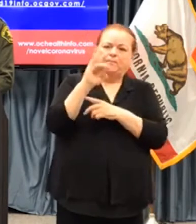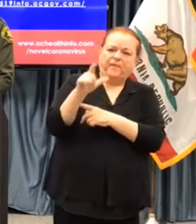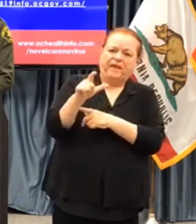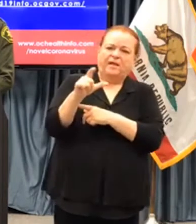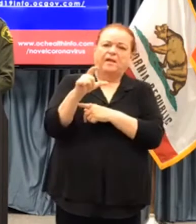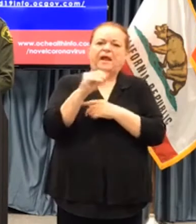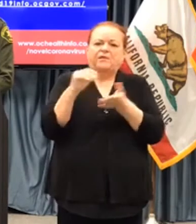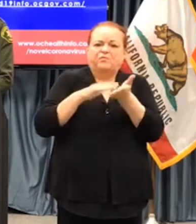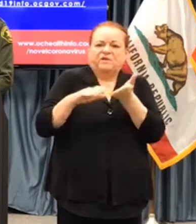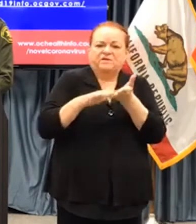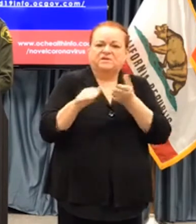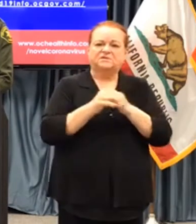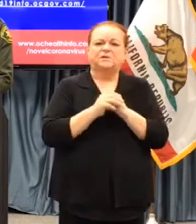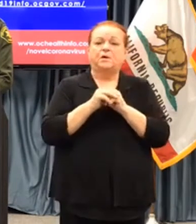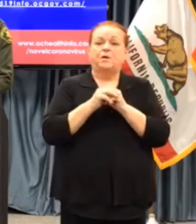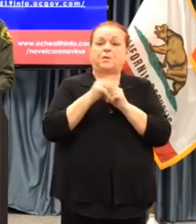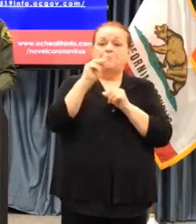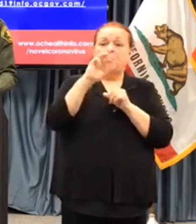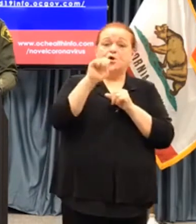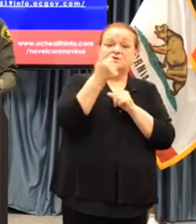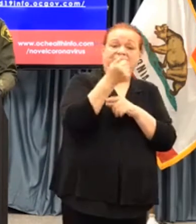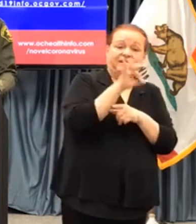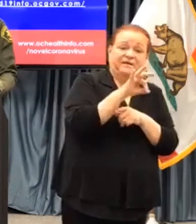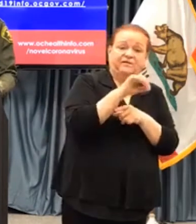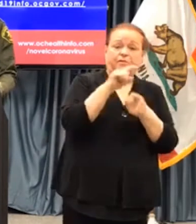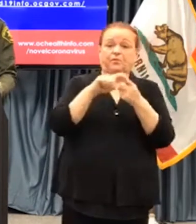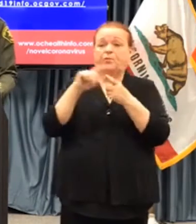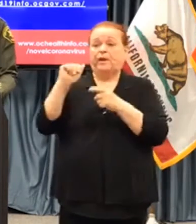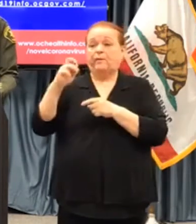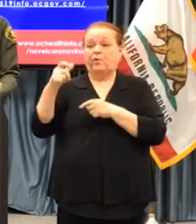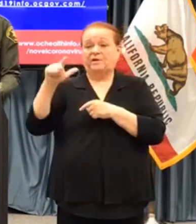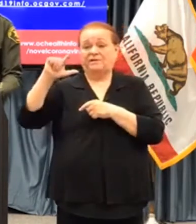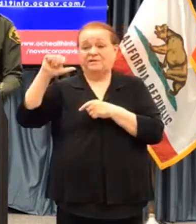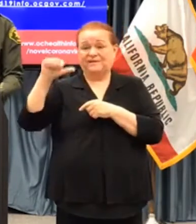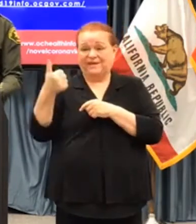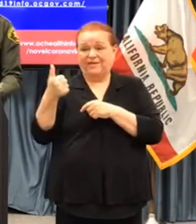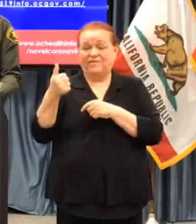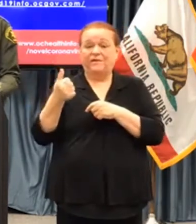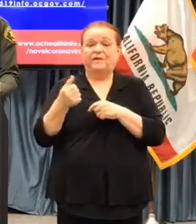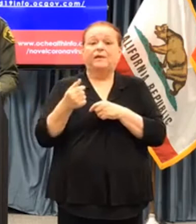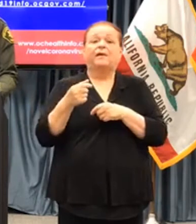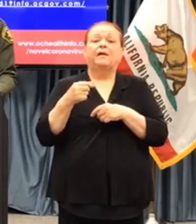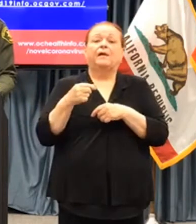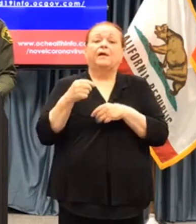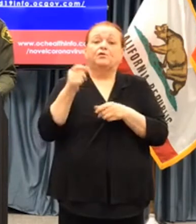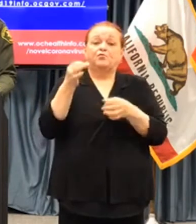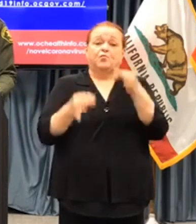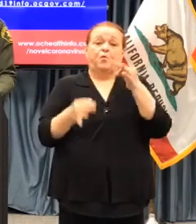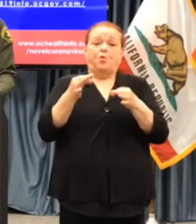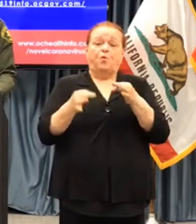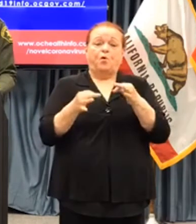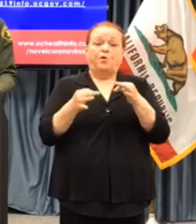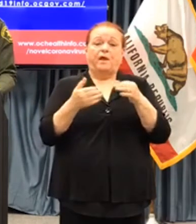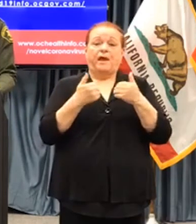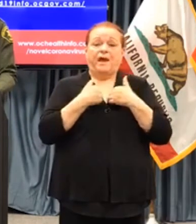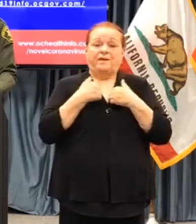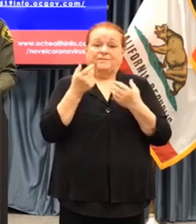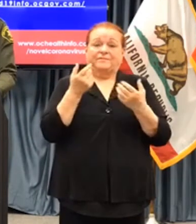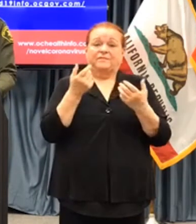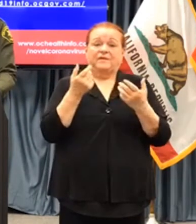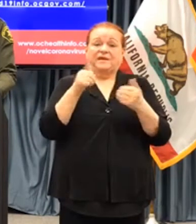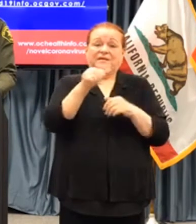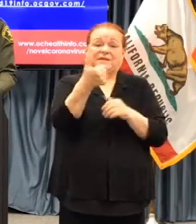closed on March 19th to April 10th, the number of hearings held via chambers or via stipulation was